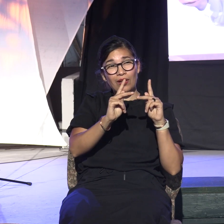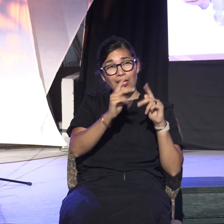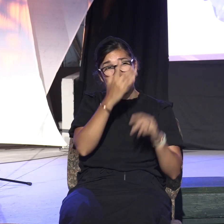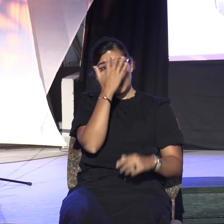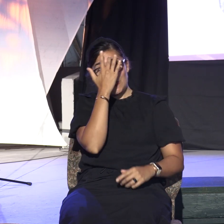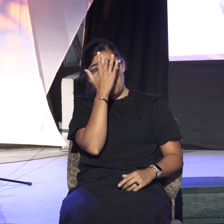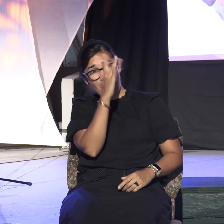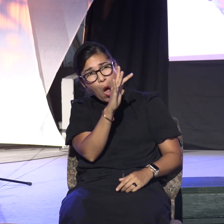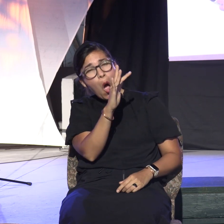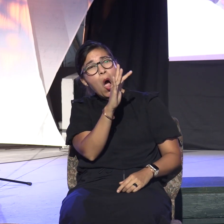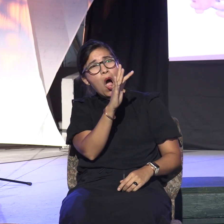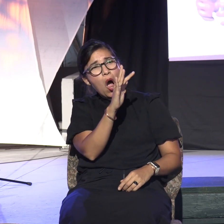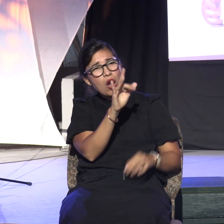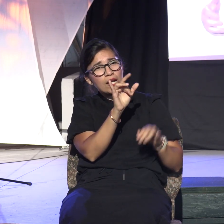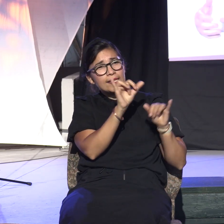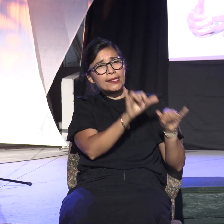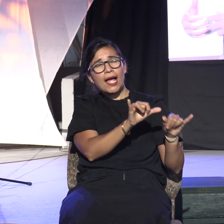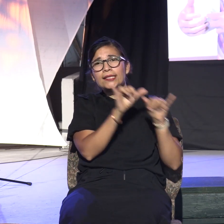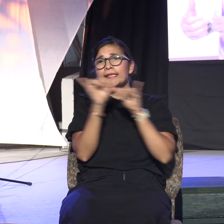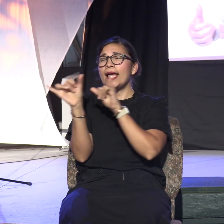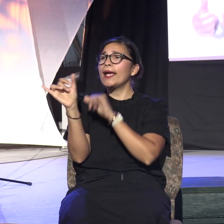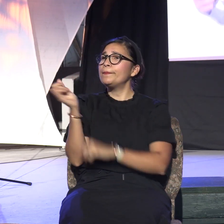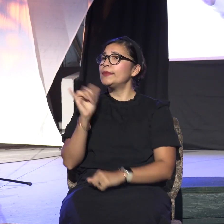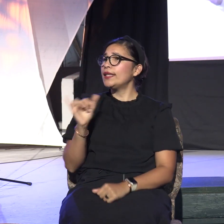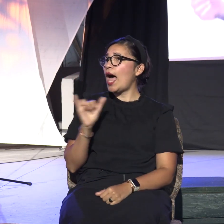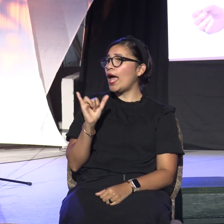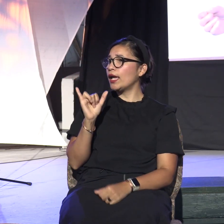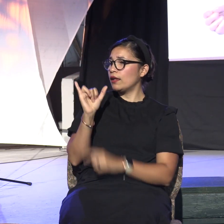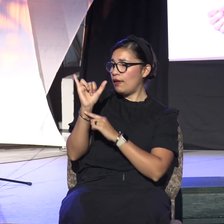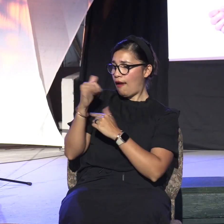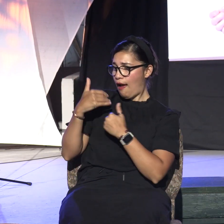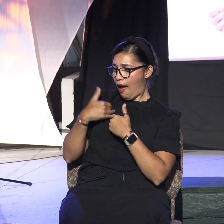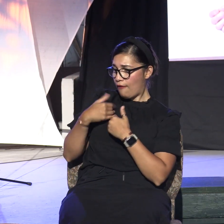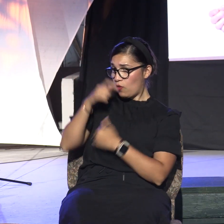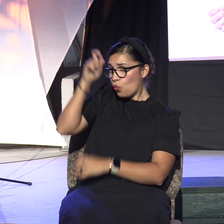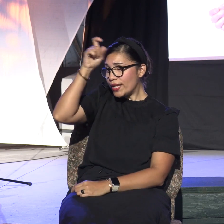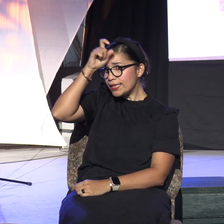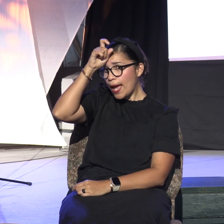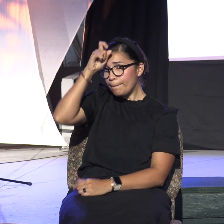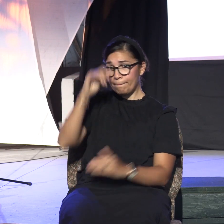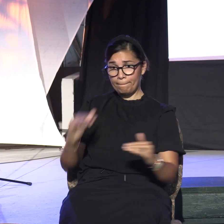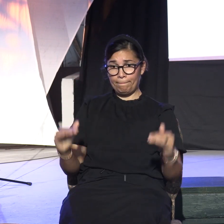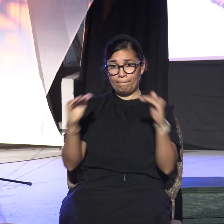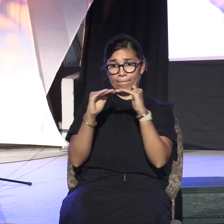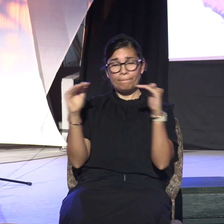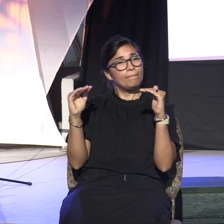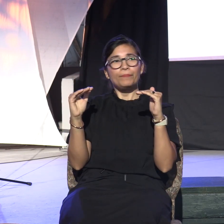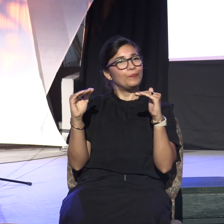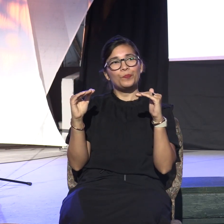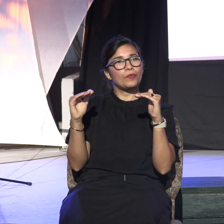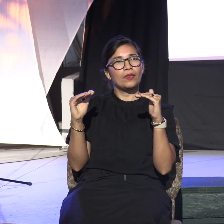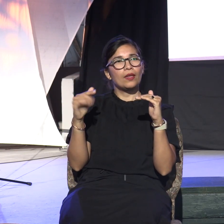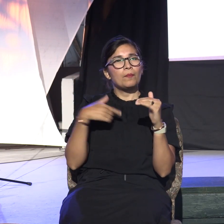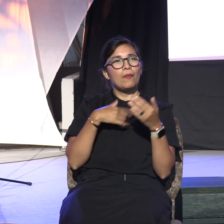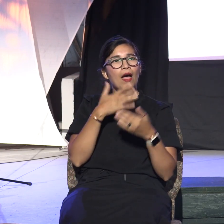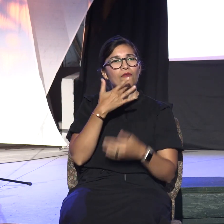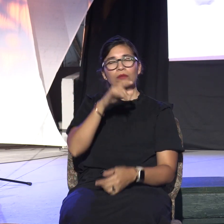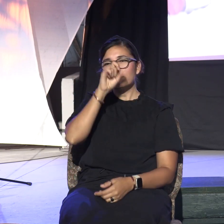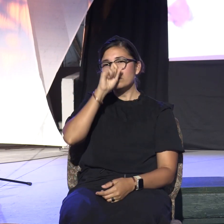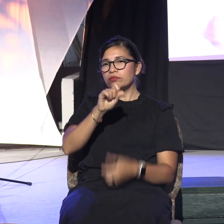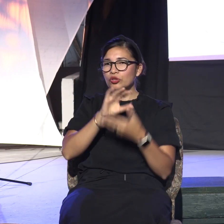on this that I have told often, you probably remember it, that of Randy Johnson, the nephew of the former president, Lyndon B. Johnson. He